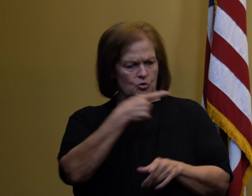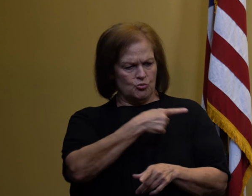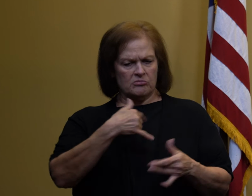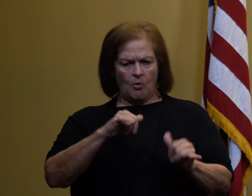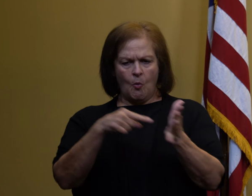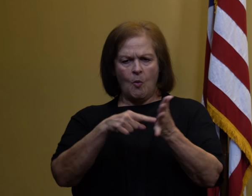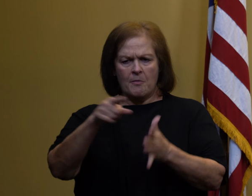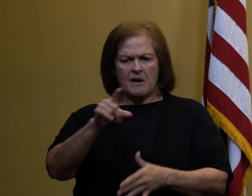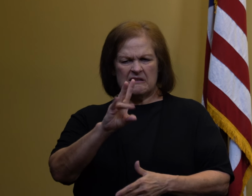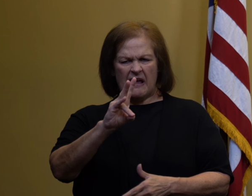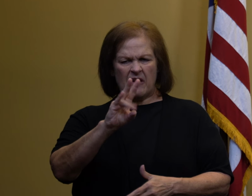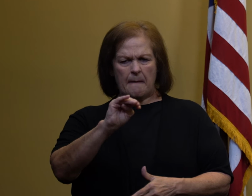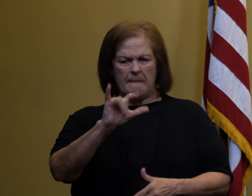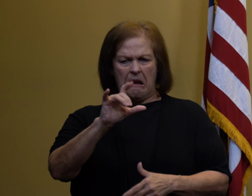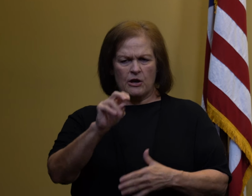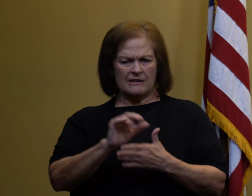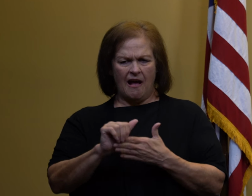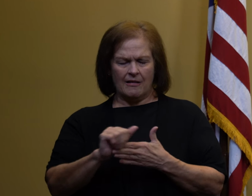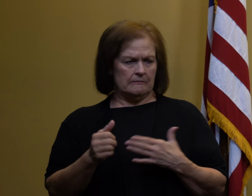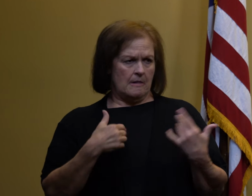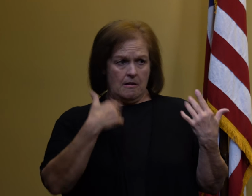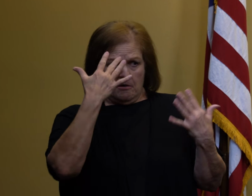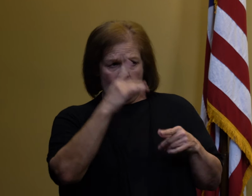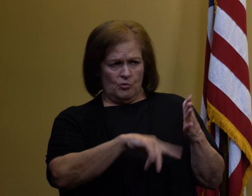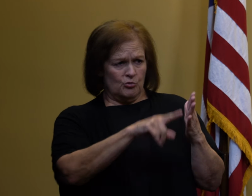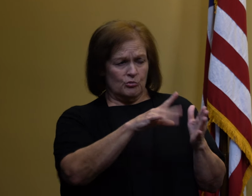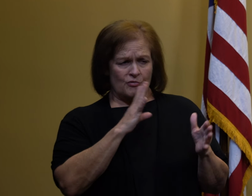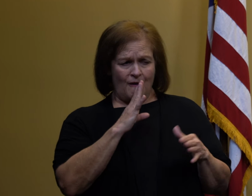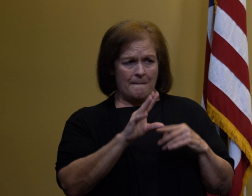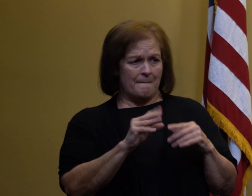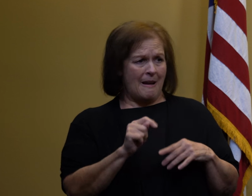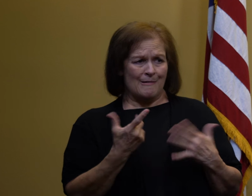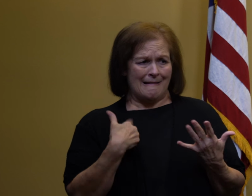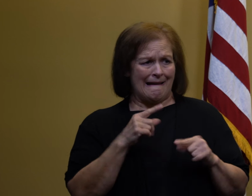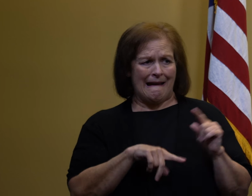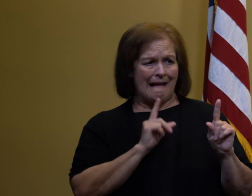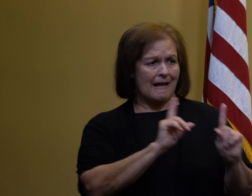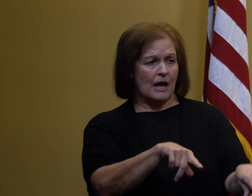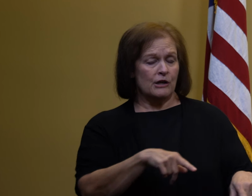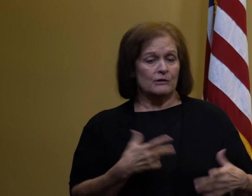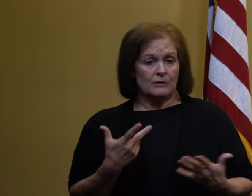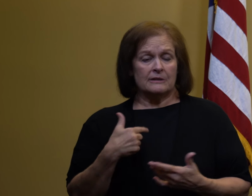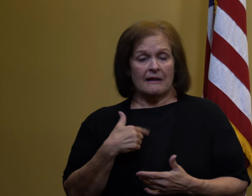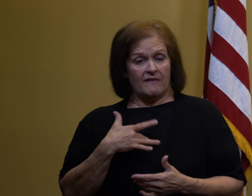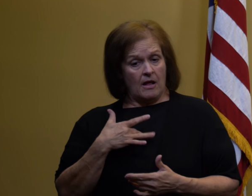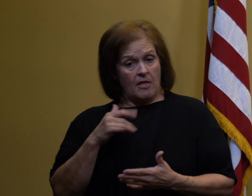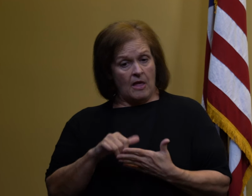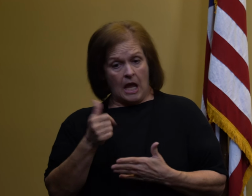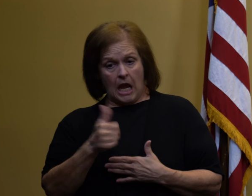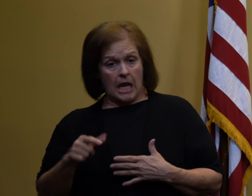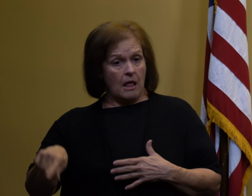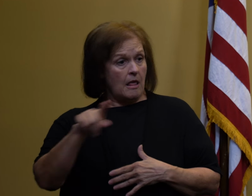you're talking about, so I'm not going to respond specifically to what you're bringing up to me. So what I believe is that if there's